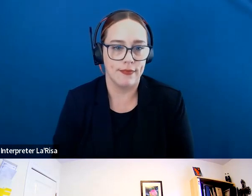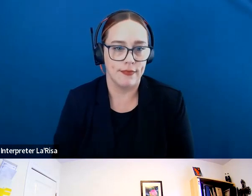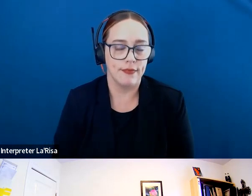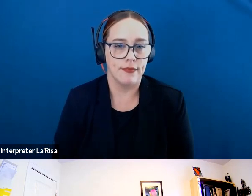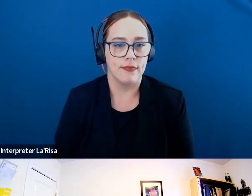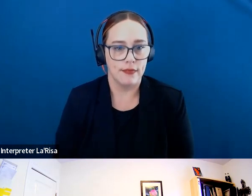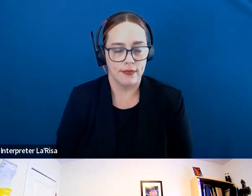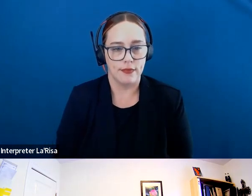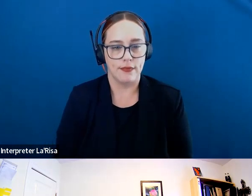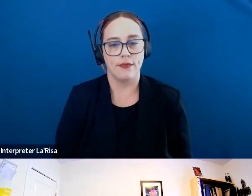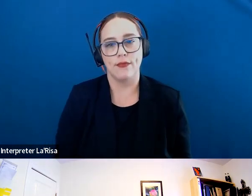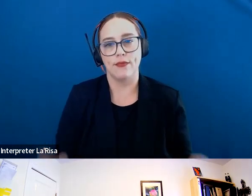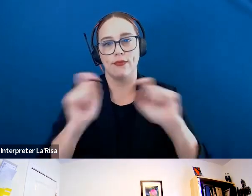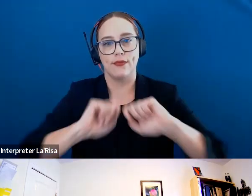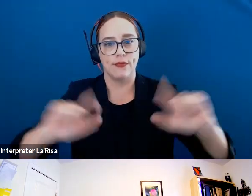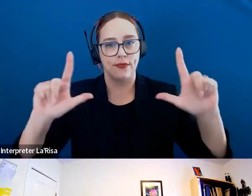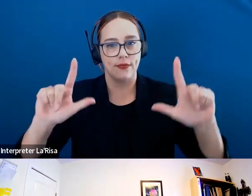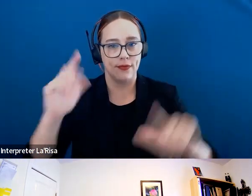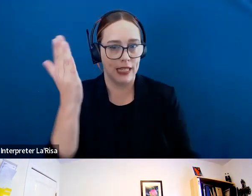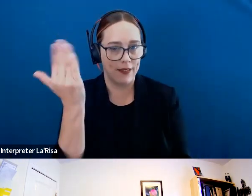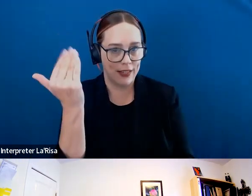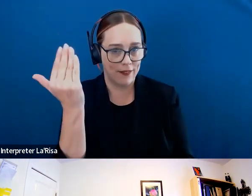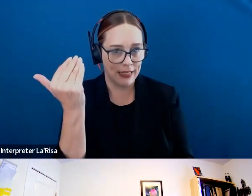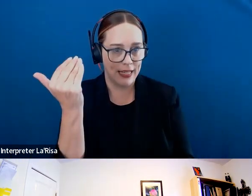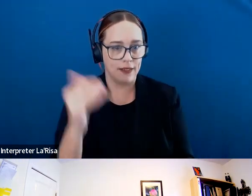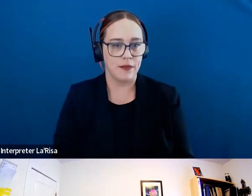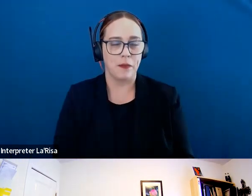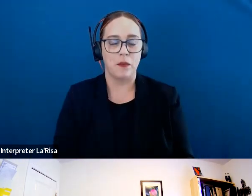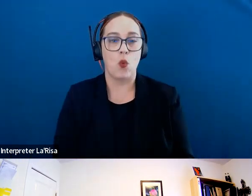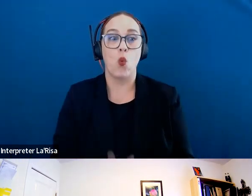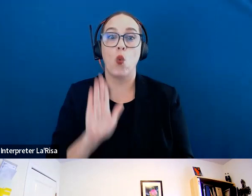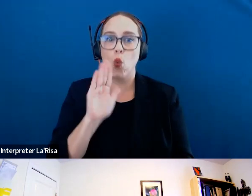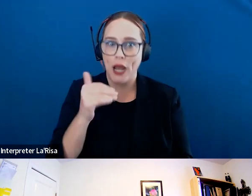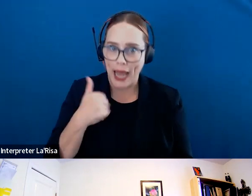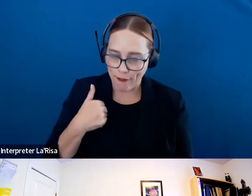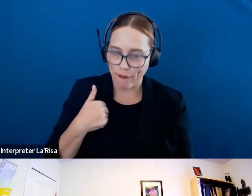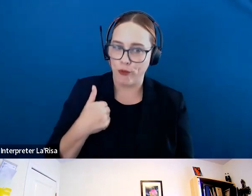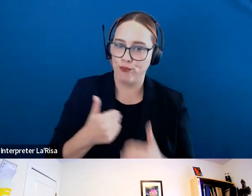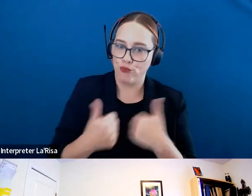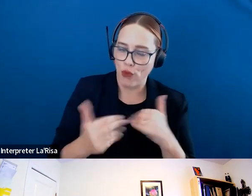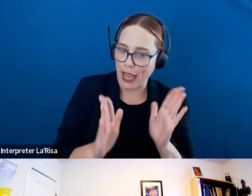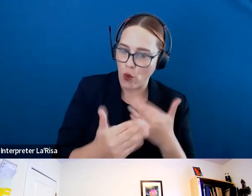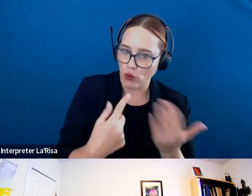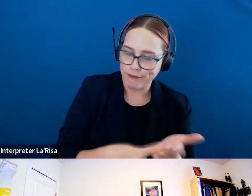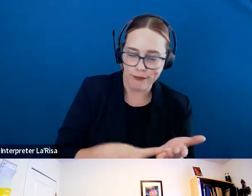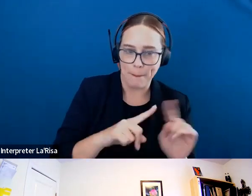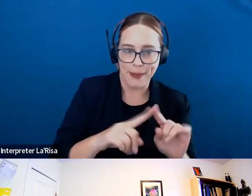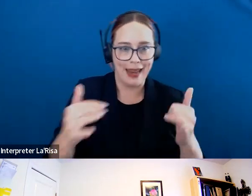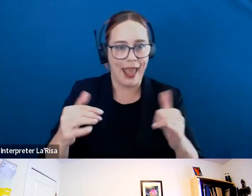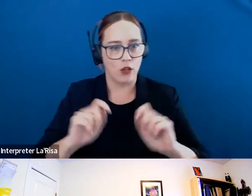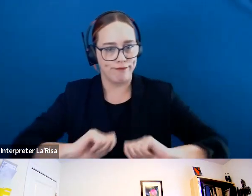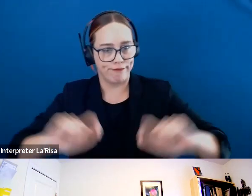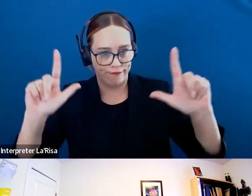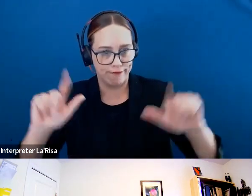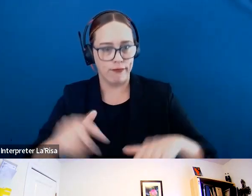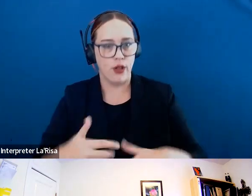This would have been also another breakout room. This component is looking at the CIL's current model and